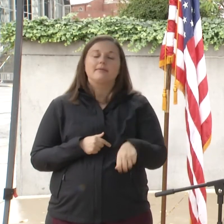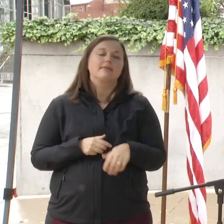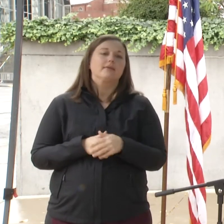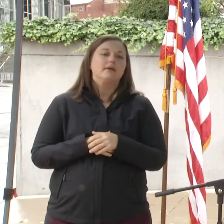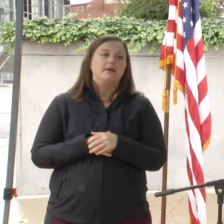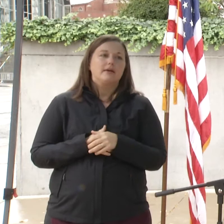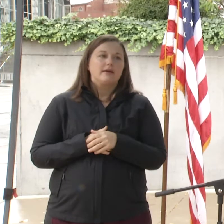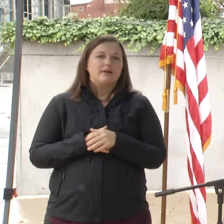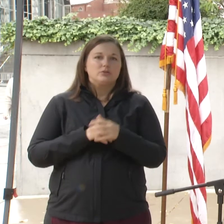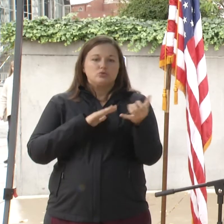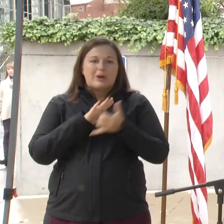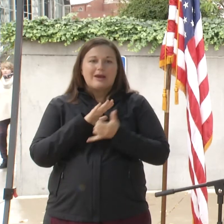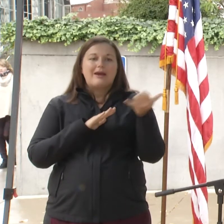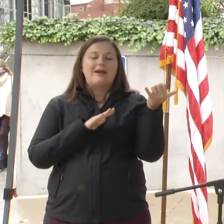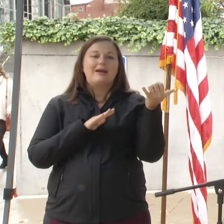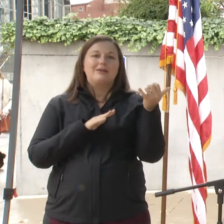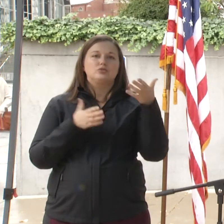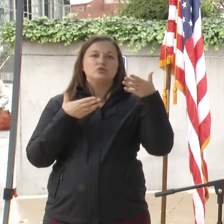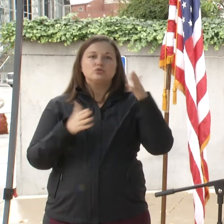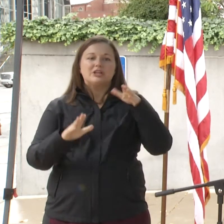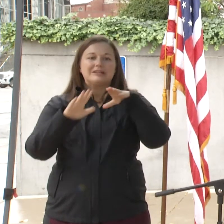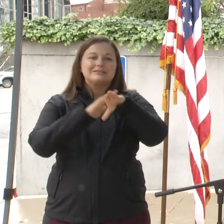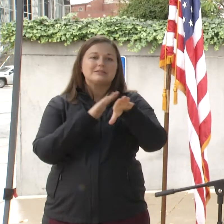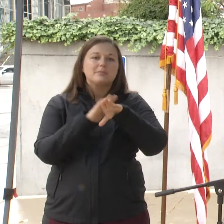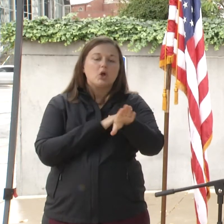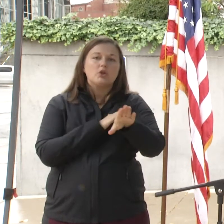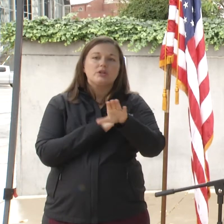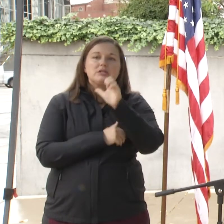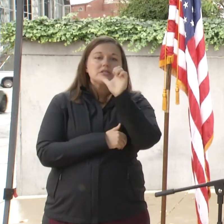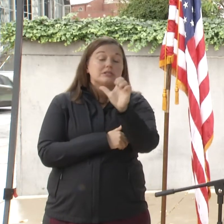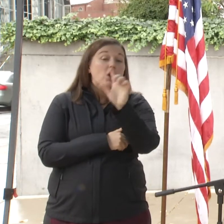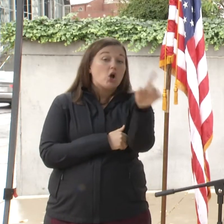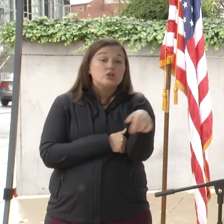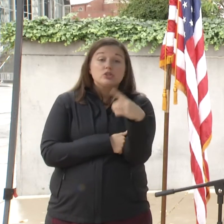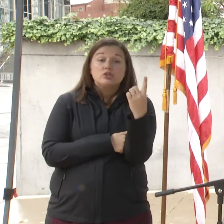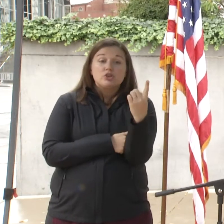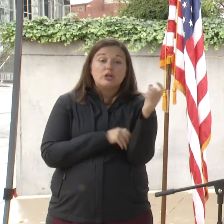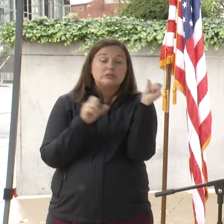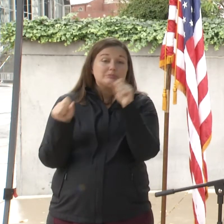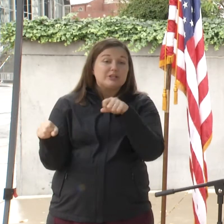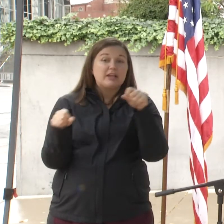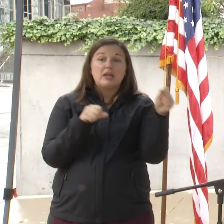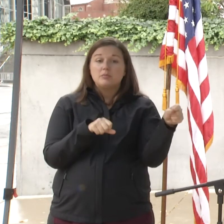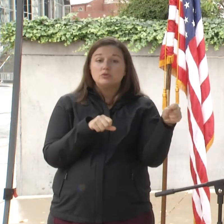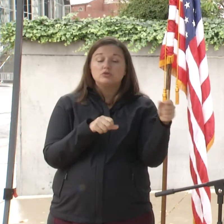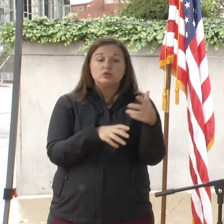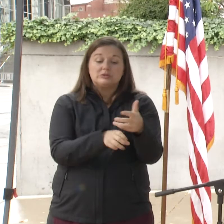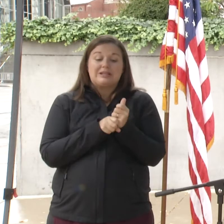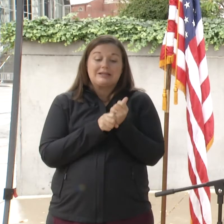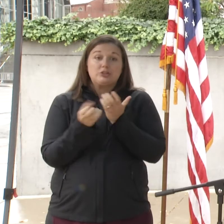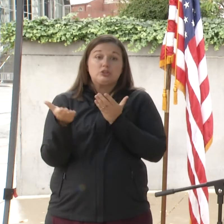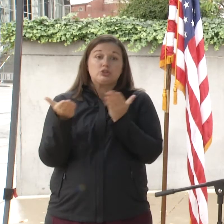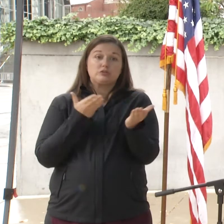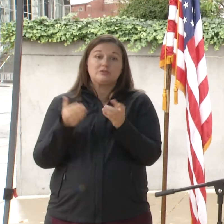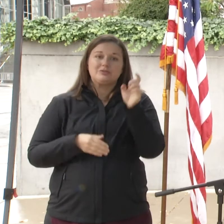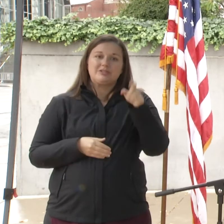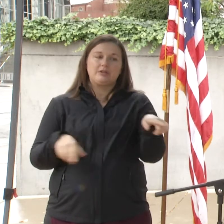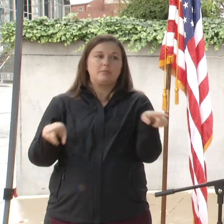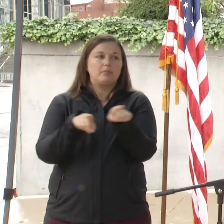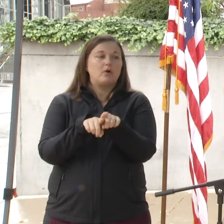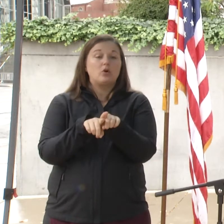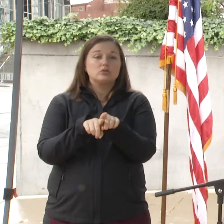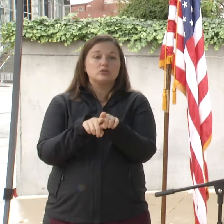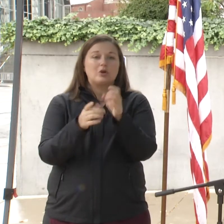the accessibility is not only a factor of being able to get the services you need, but the